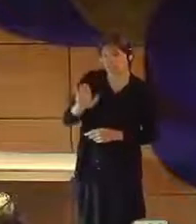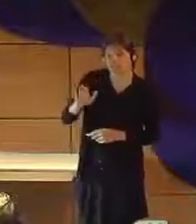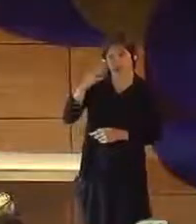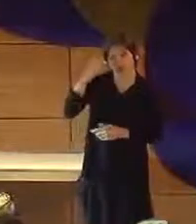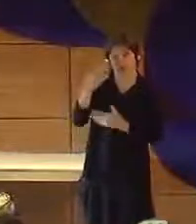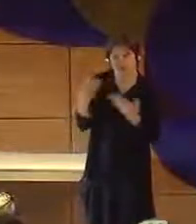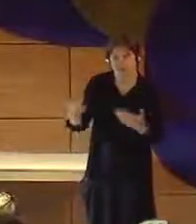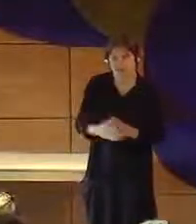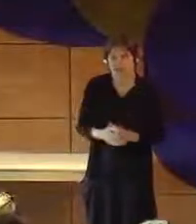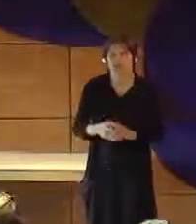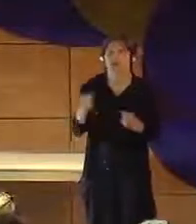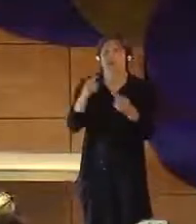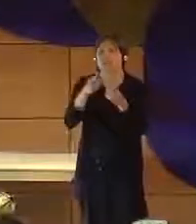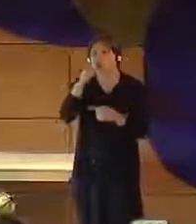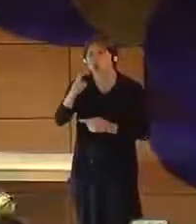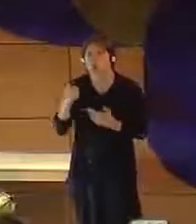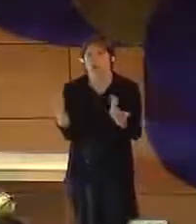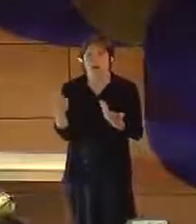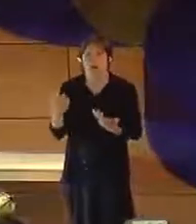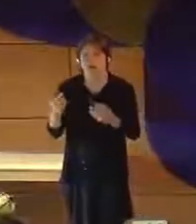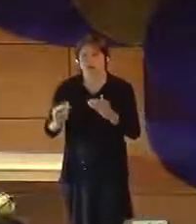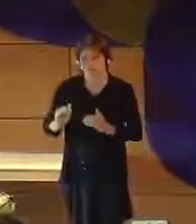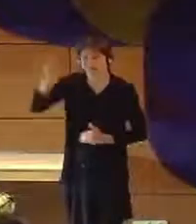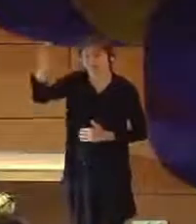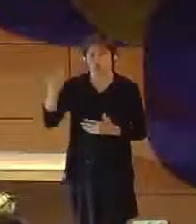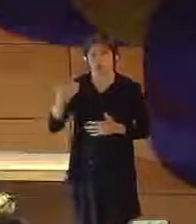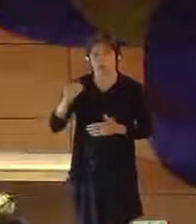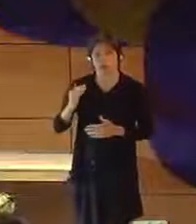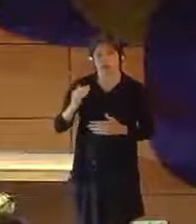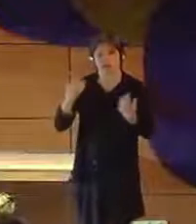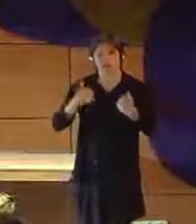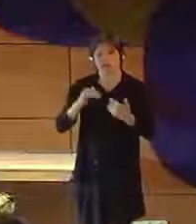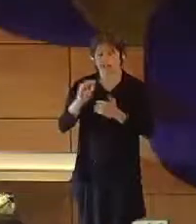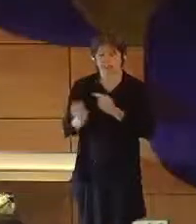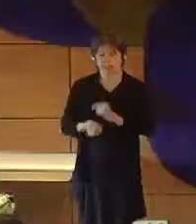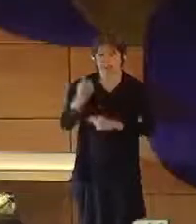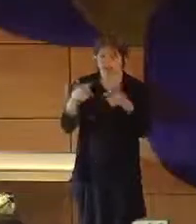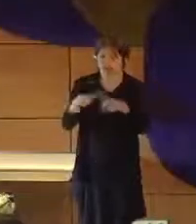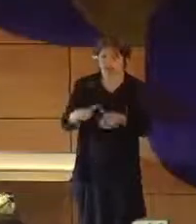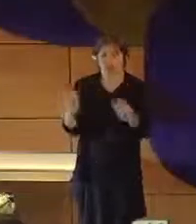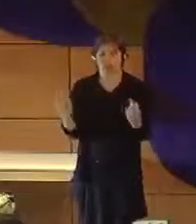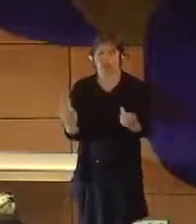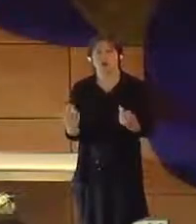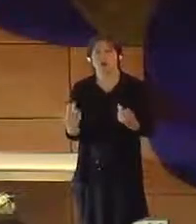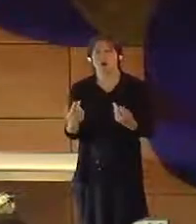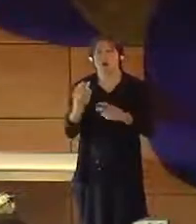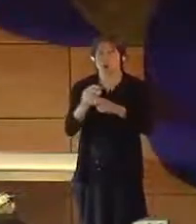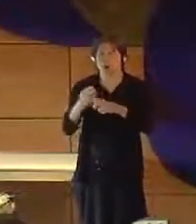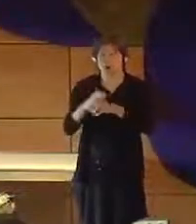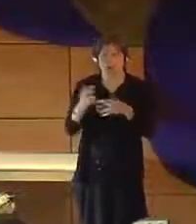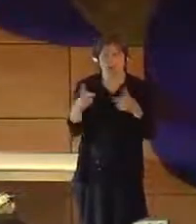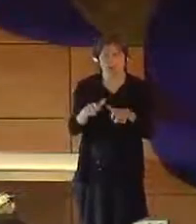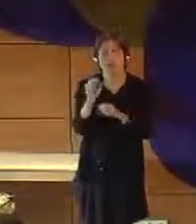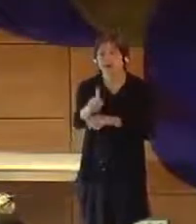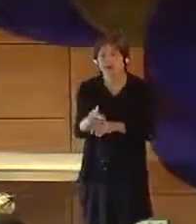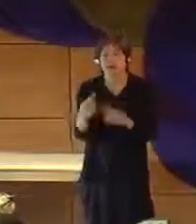have behavioral problems, it's very different from somebody who's going to be looking long-term for a family. So I think you need to almost work